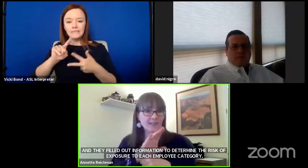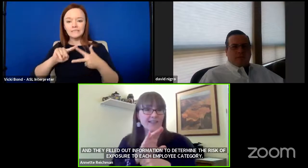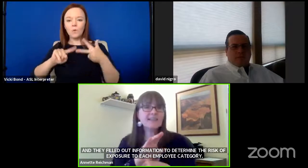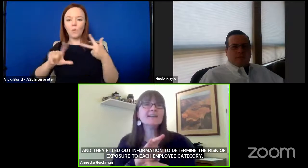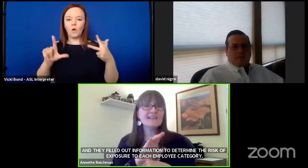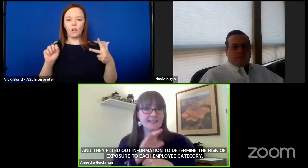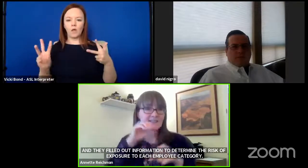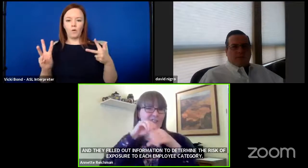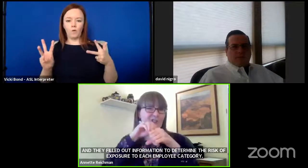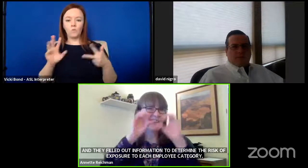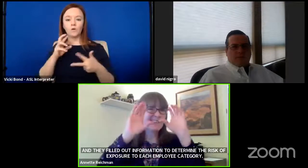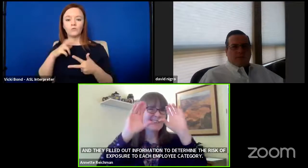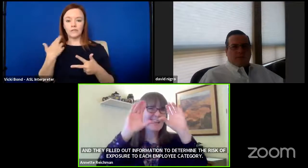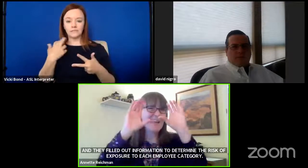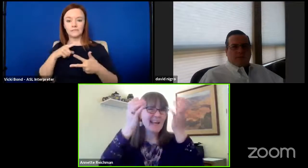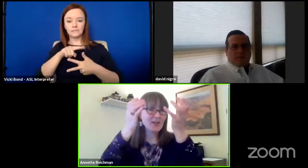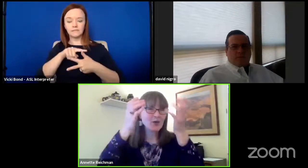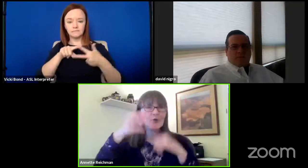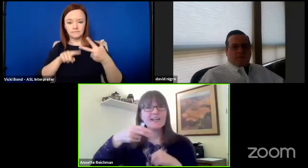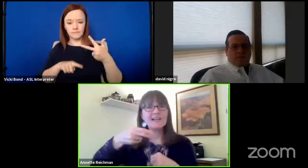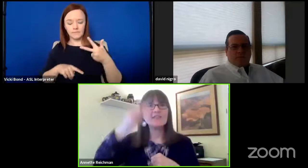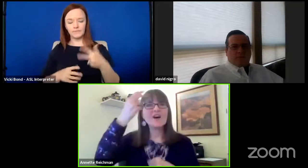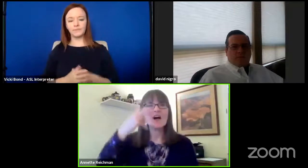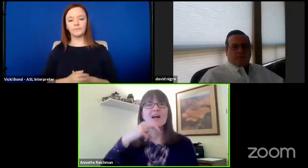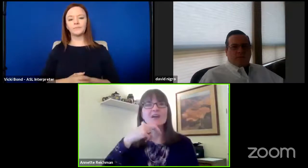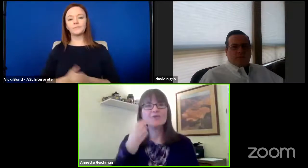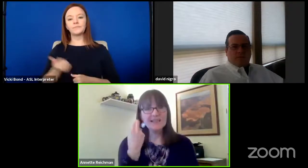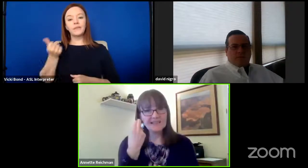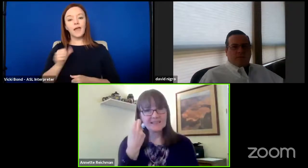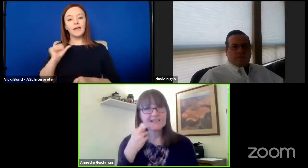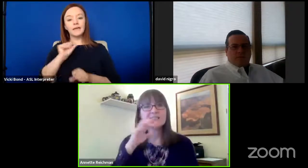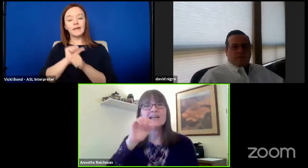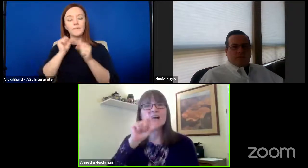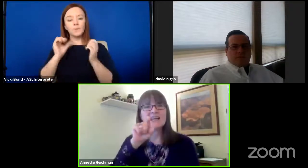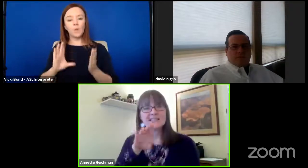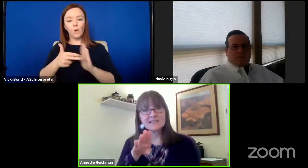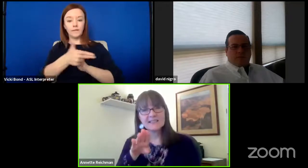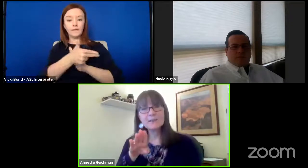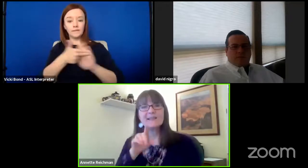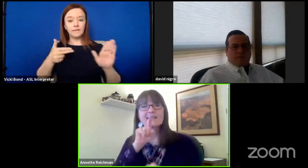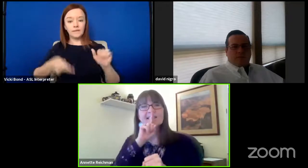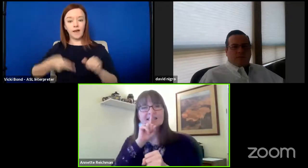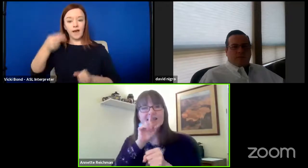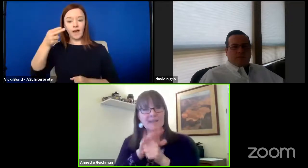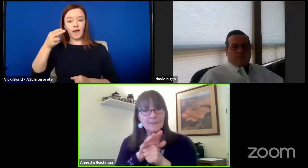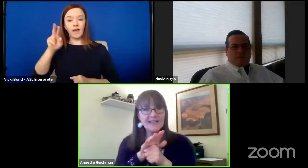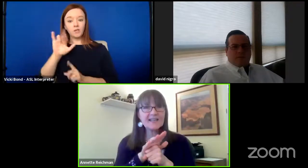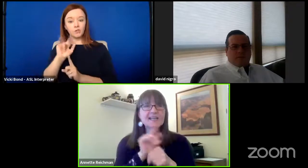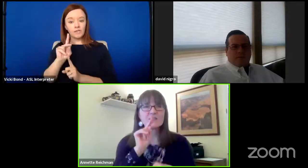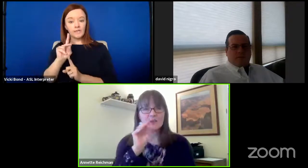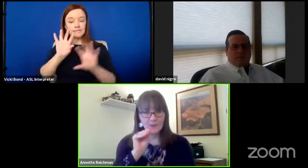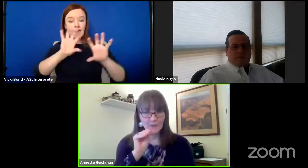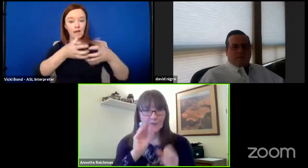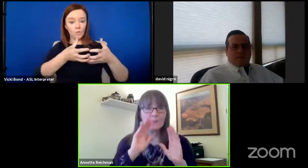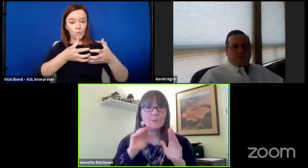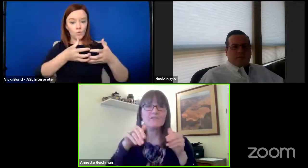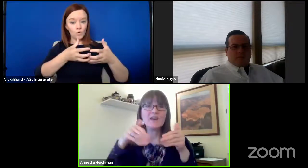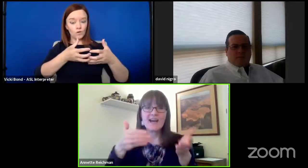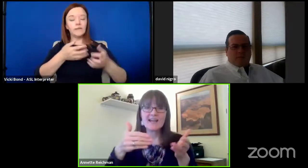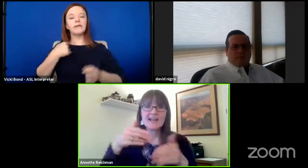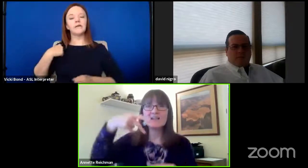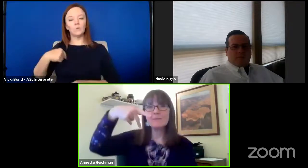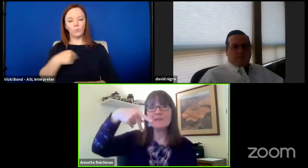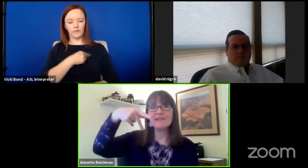those employees that are in the category of high risk, ASDB is committed